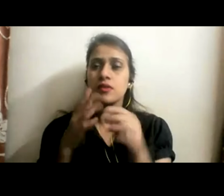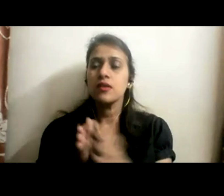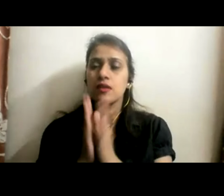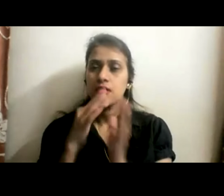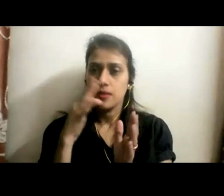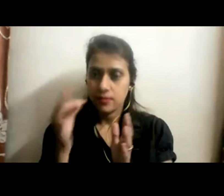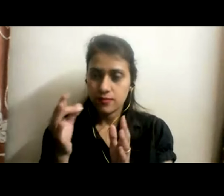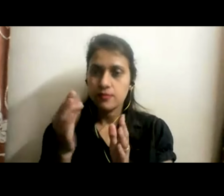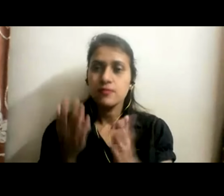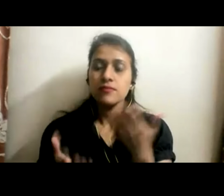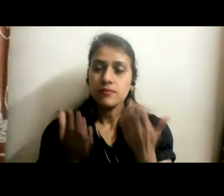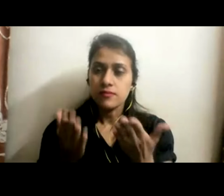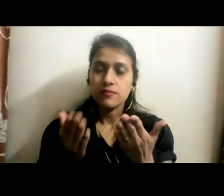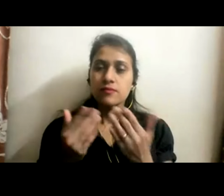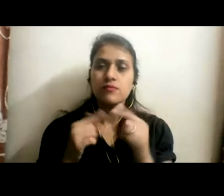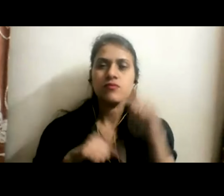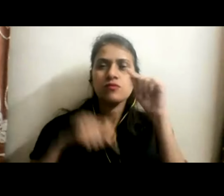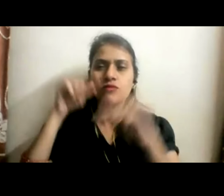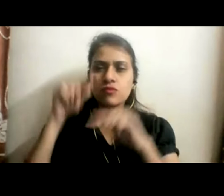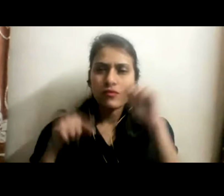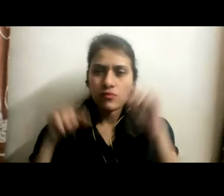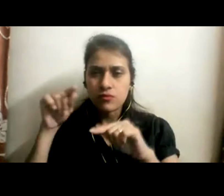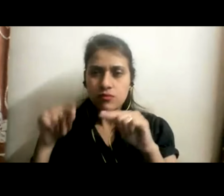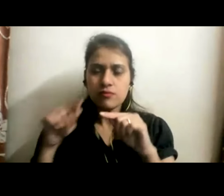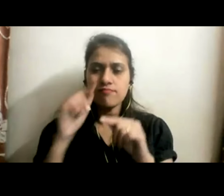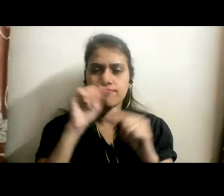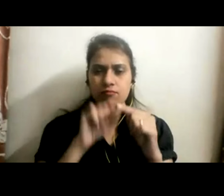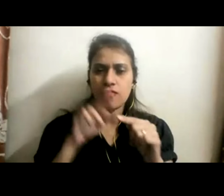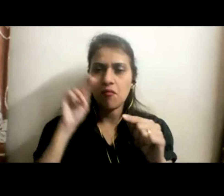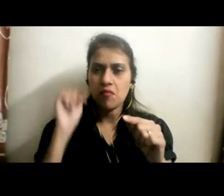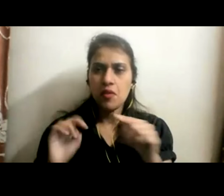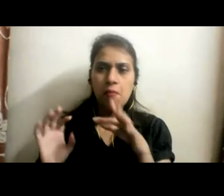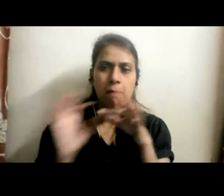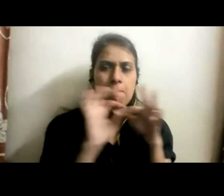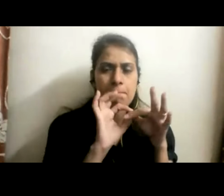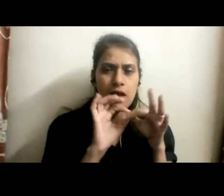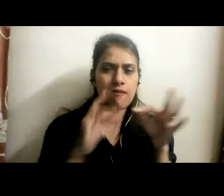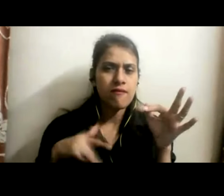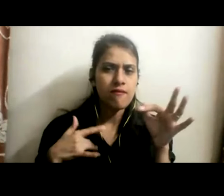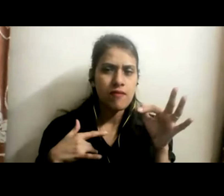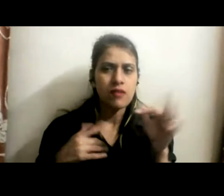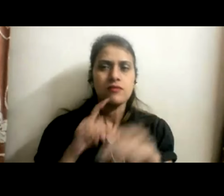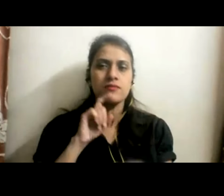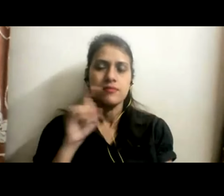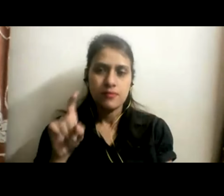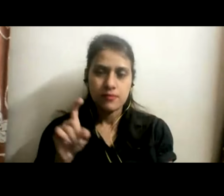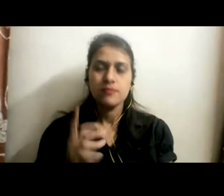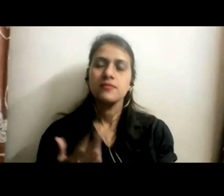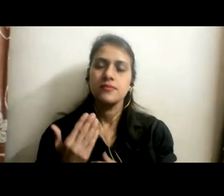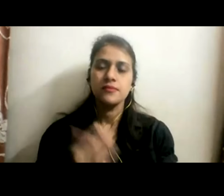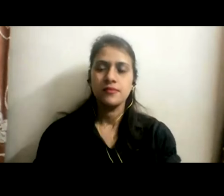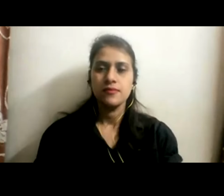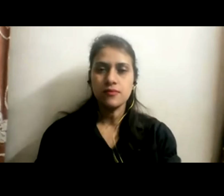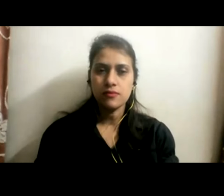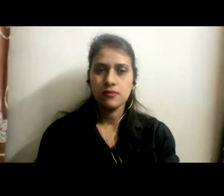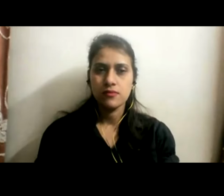flow through the schedule or move up and down the schedule if and when required. And so the construction of both might differ. A